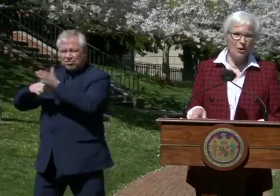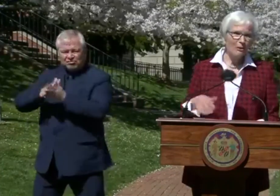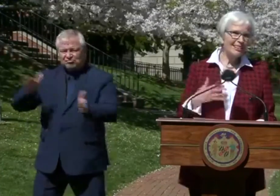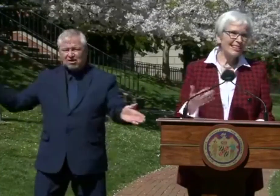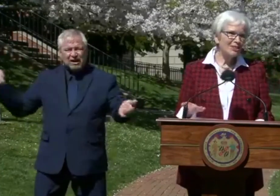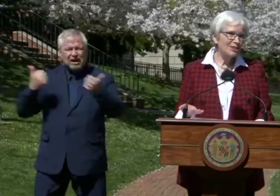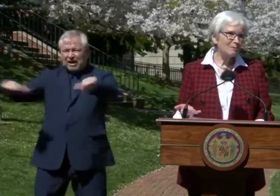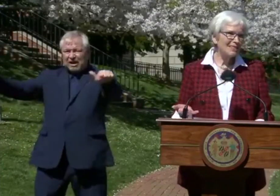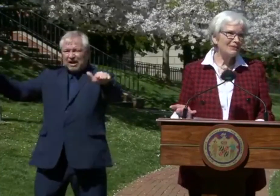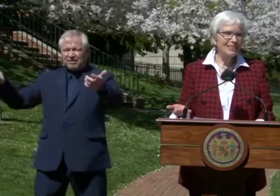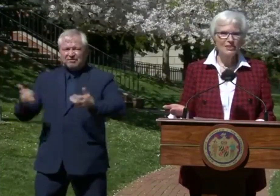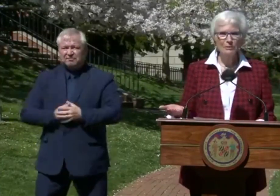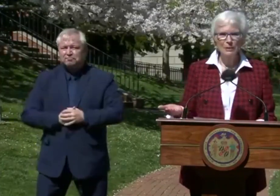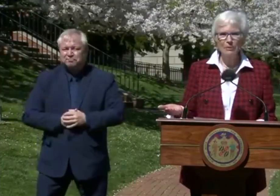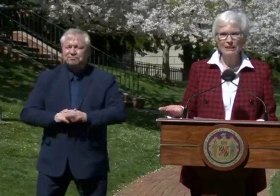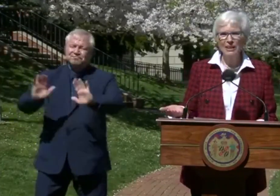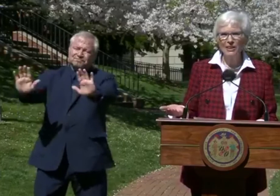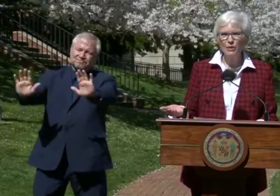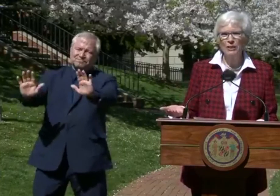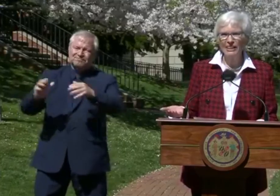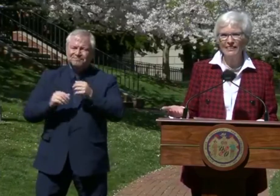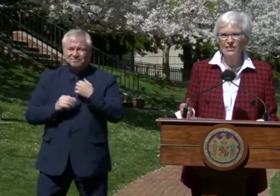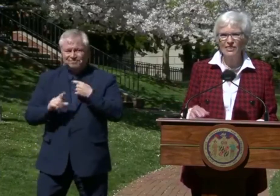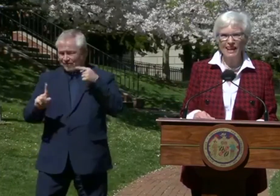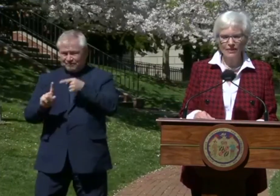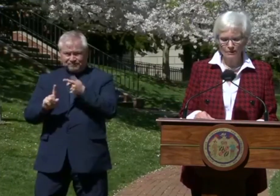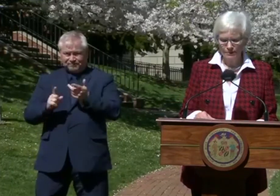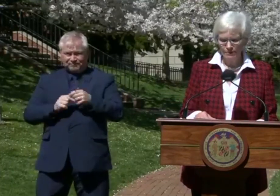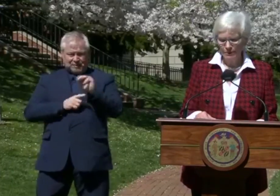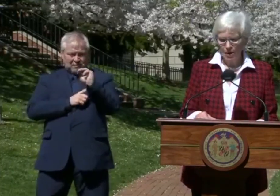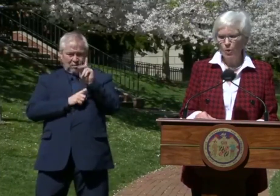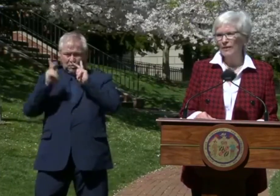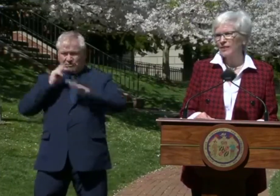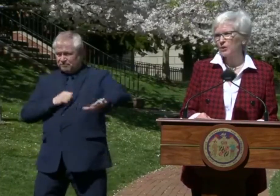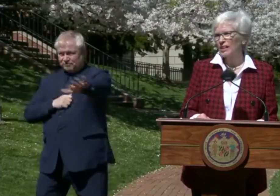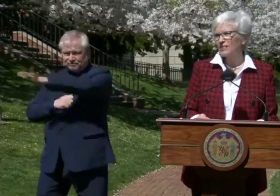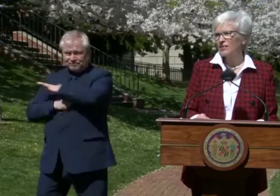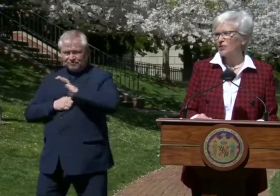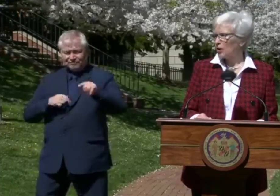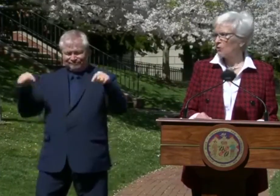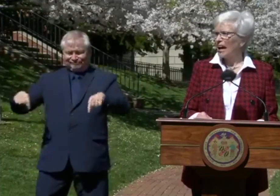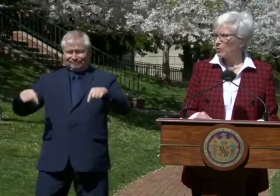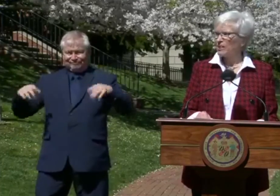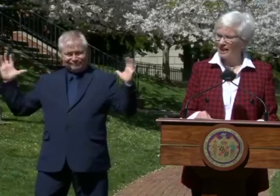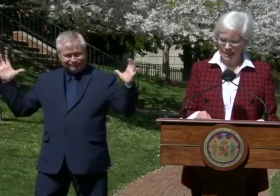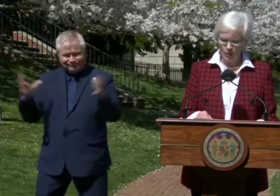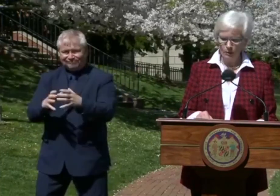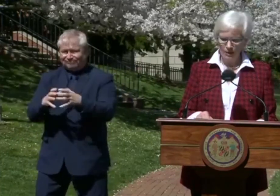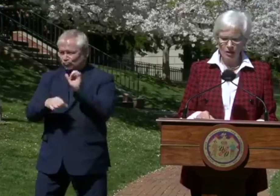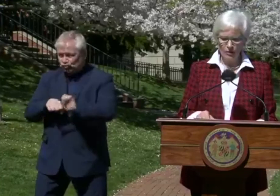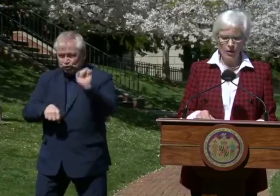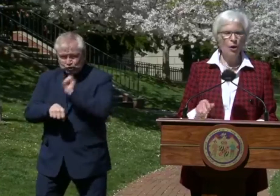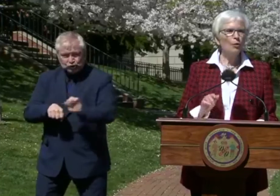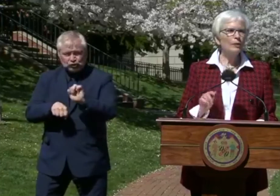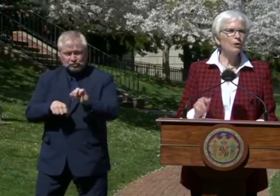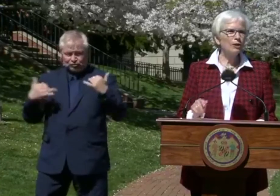So I want to say specifically to the people in Maryland, we are in this together. When this crisis is over, and one day it will be